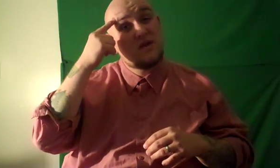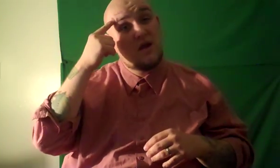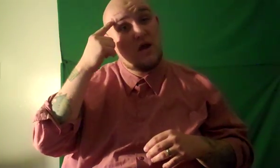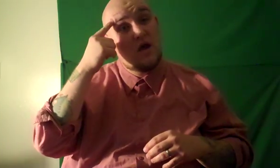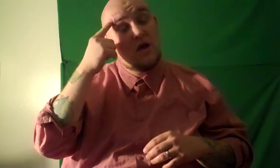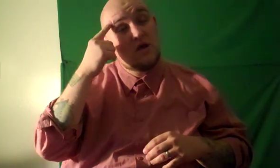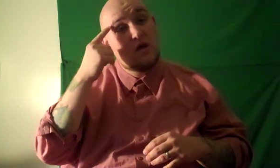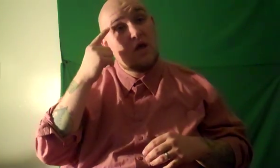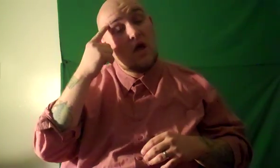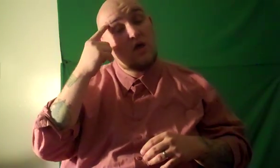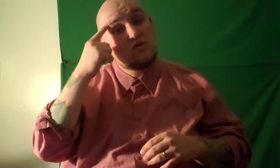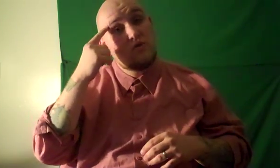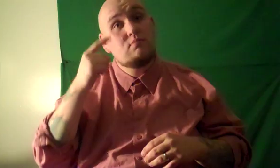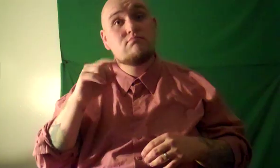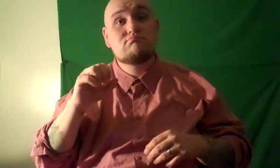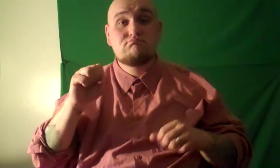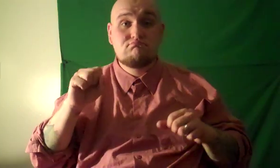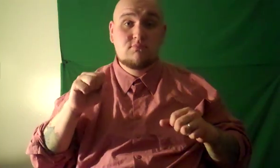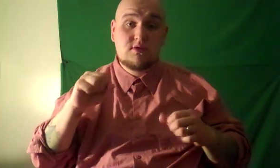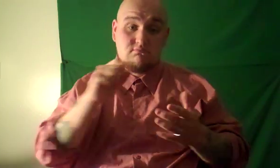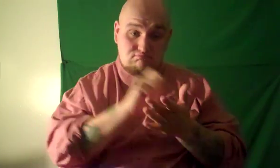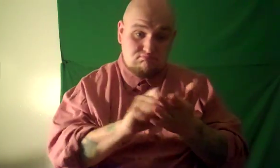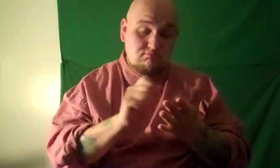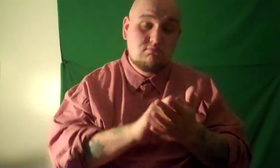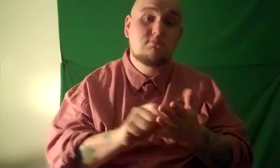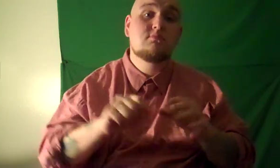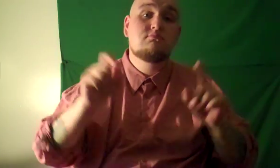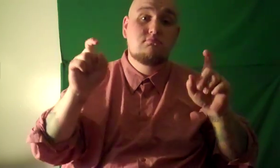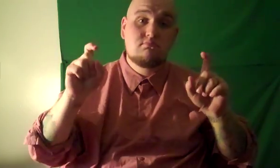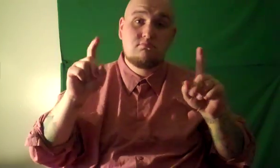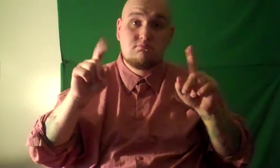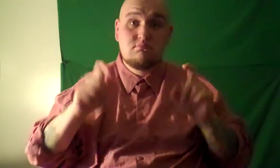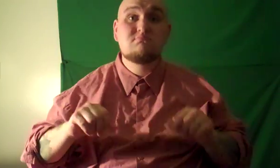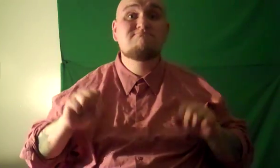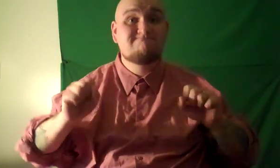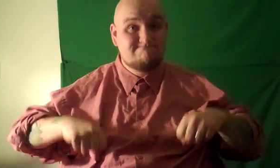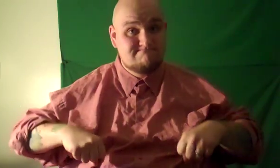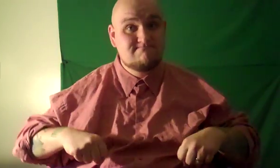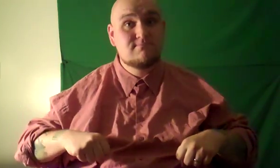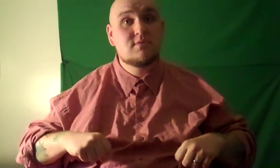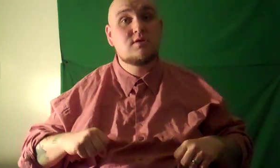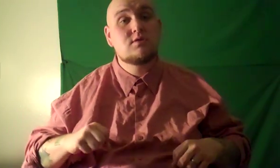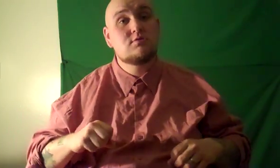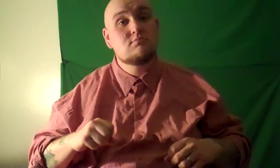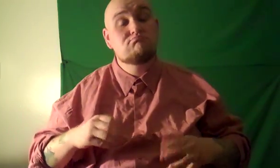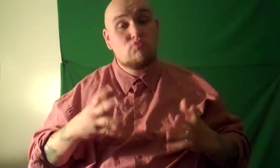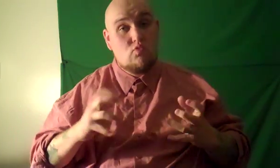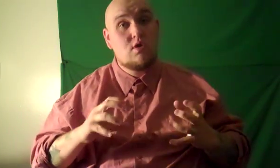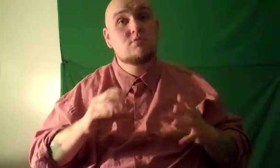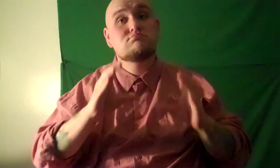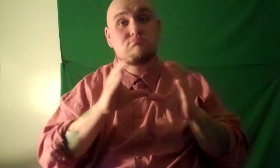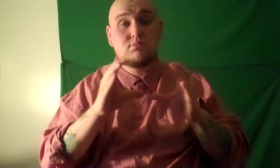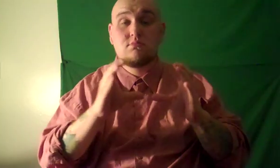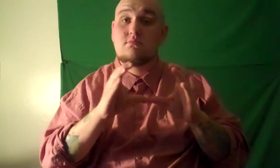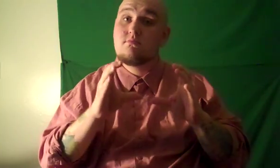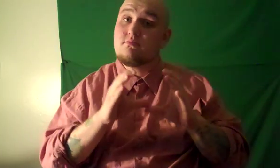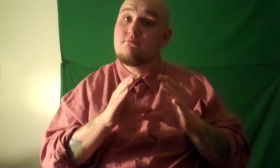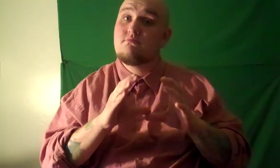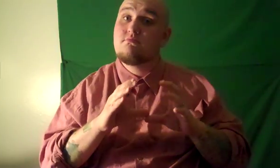for certification. The certifications that are presently offered, there are 3, I'm going to call them